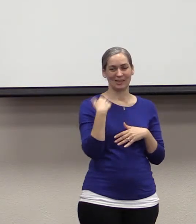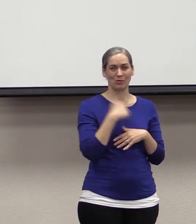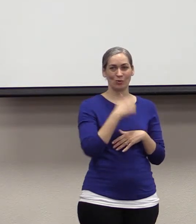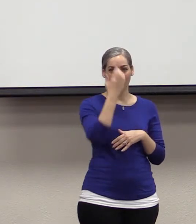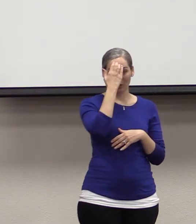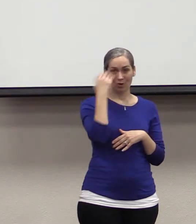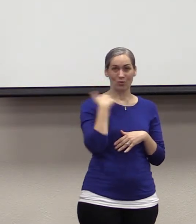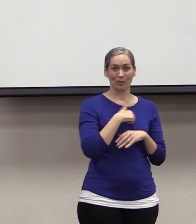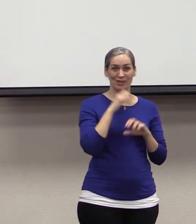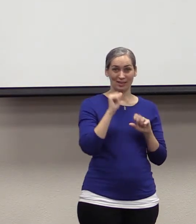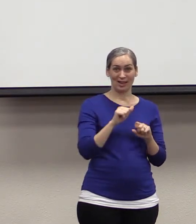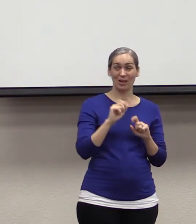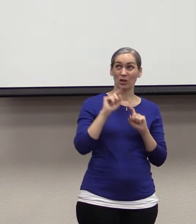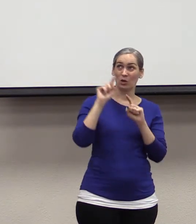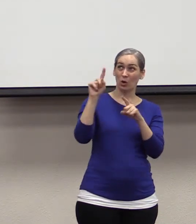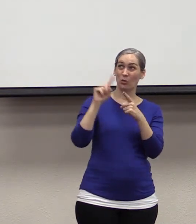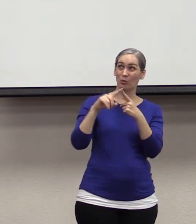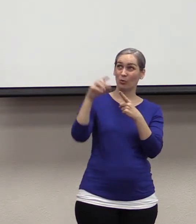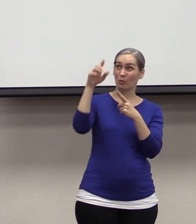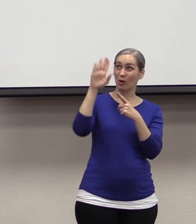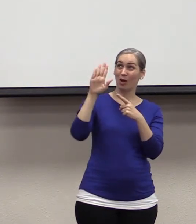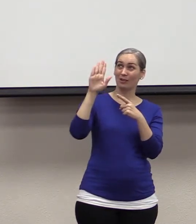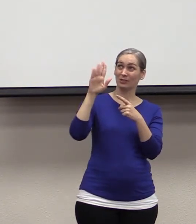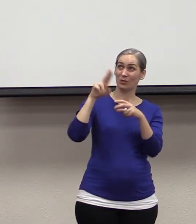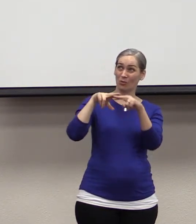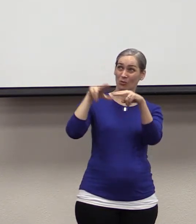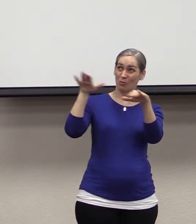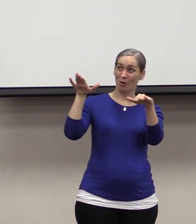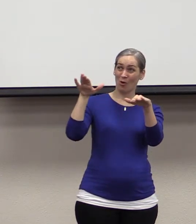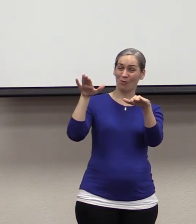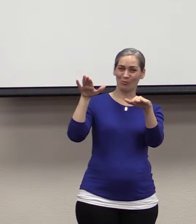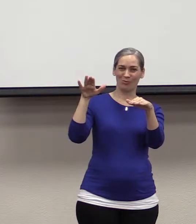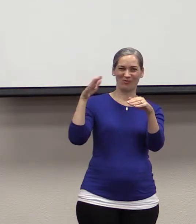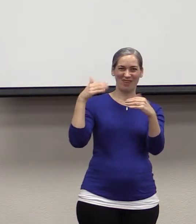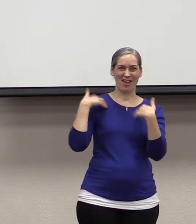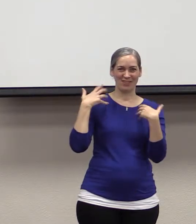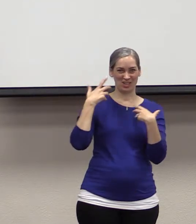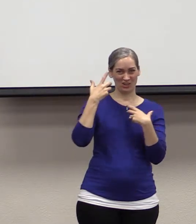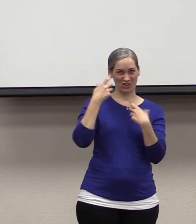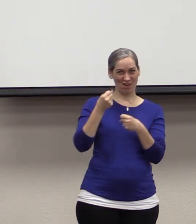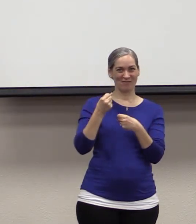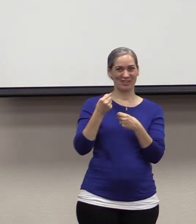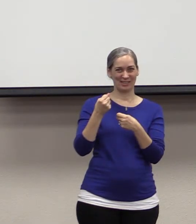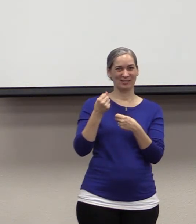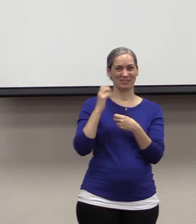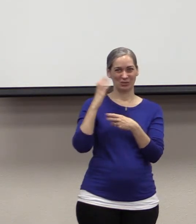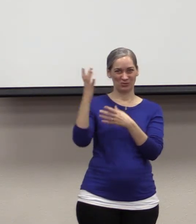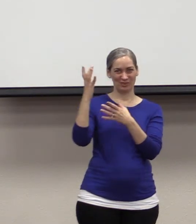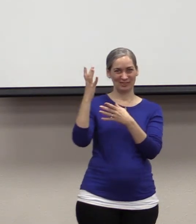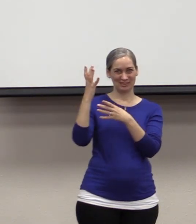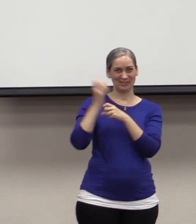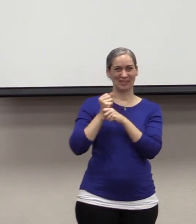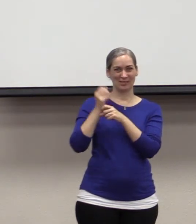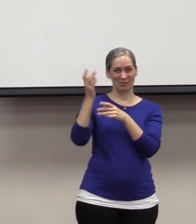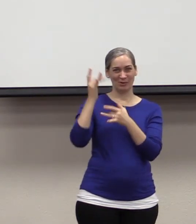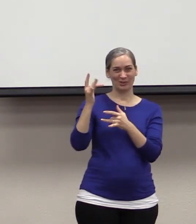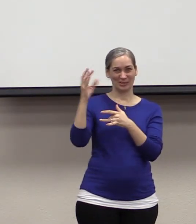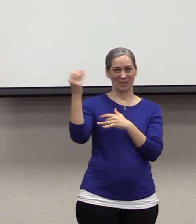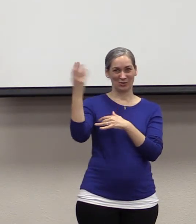approach God's throne with confidence to receive mercy and find grace in our time of need. There's no need to be afraid of our